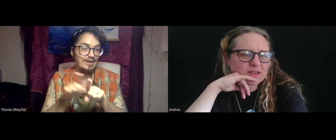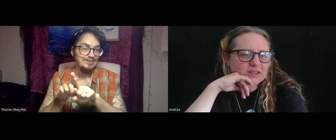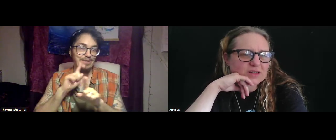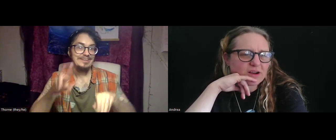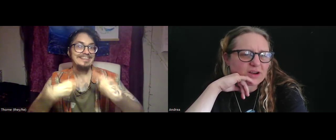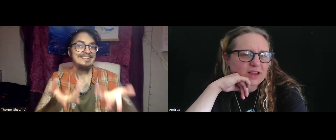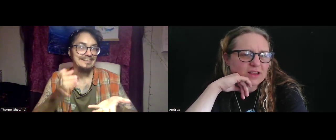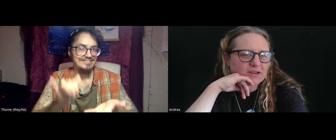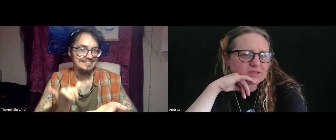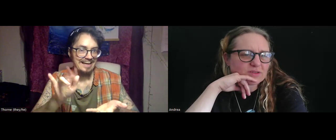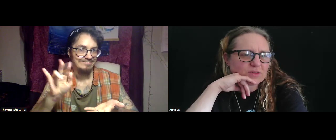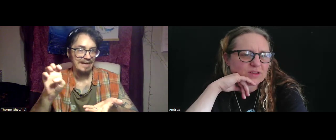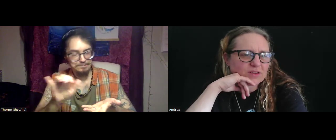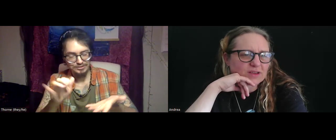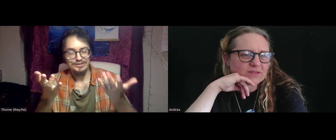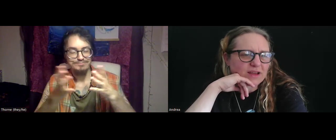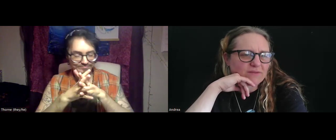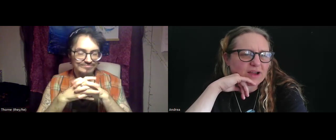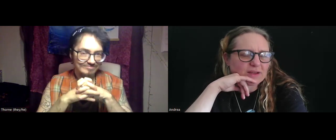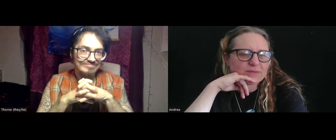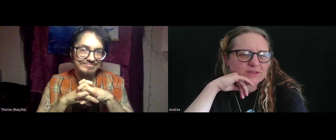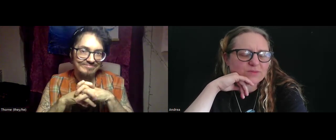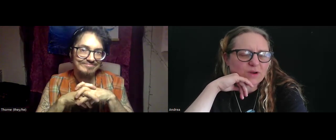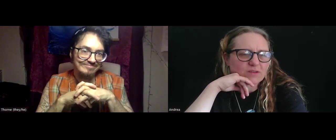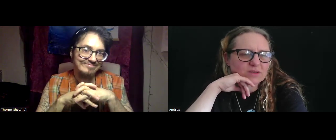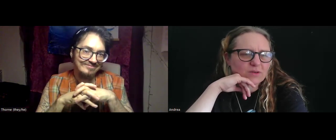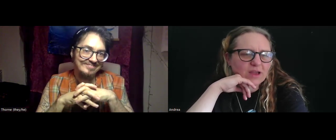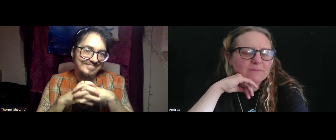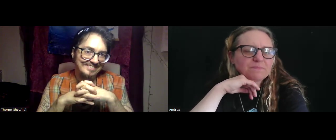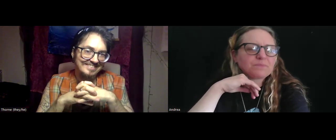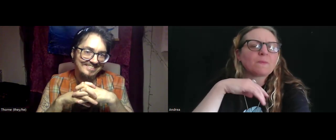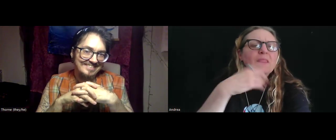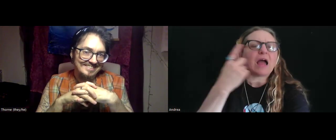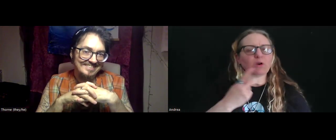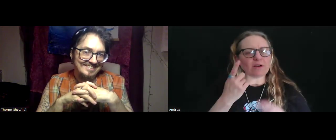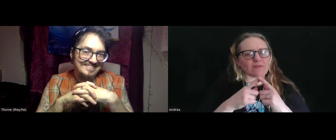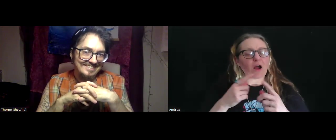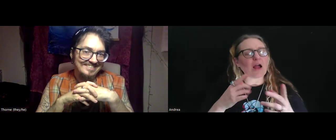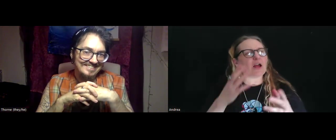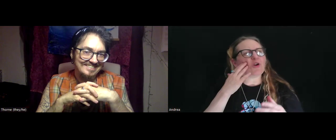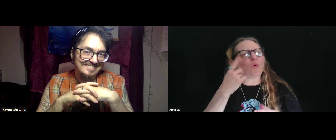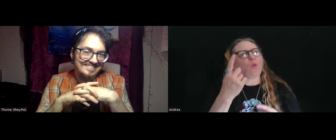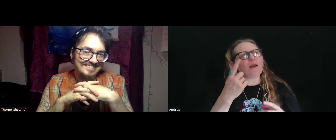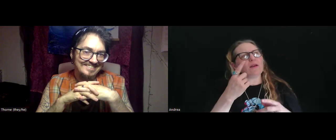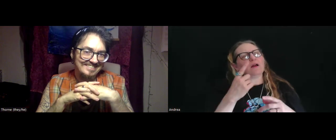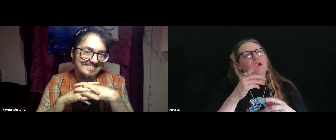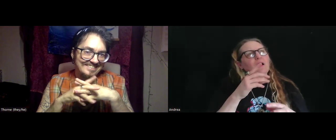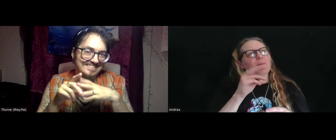each area, and also, it gives that vibe as well. So yeah. I wonder if I know one